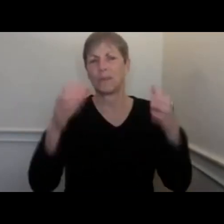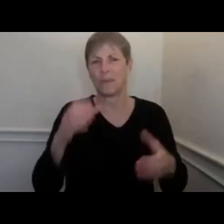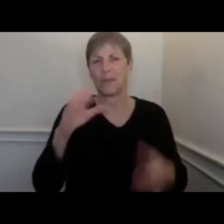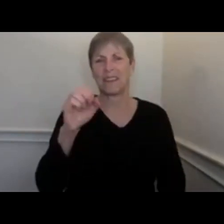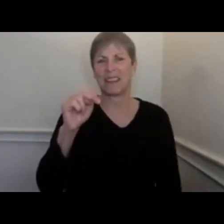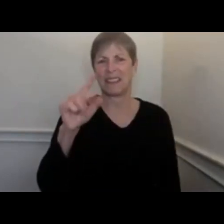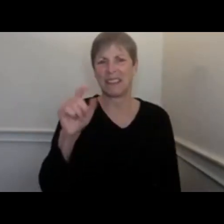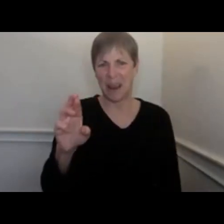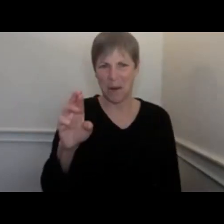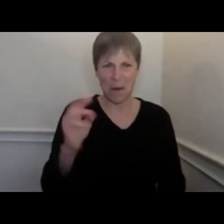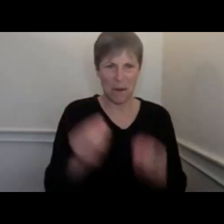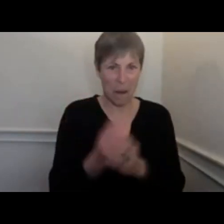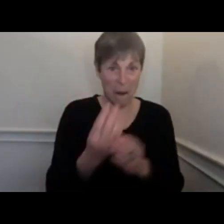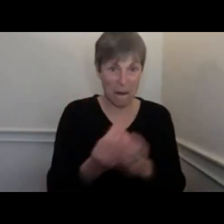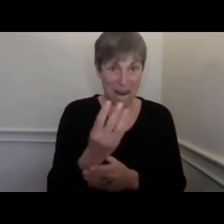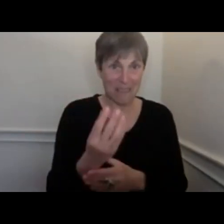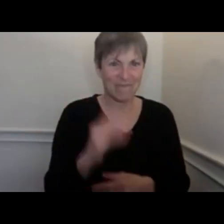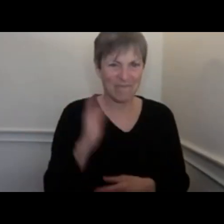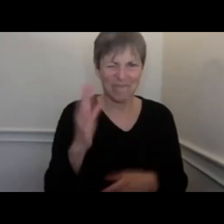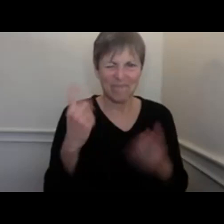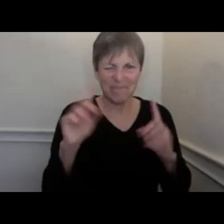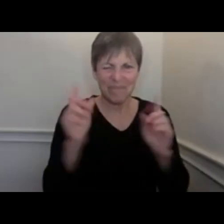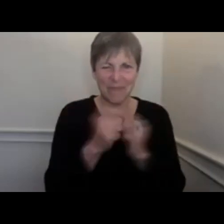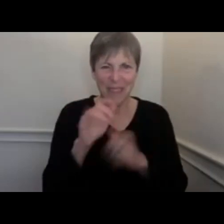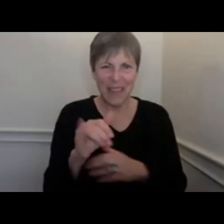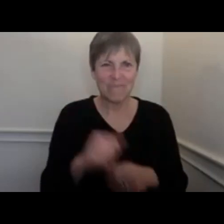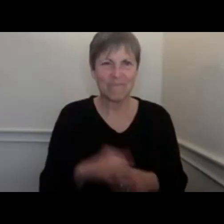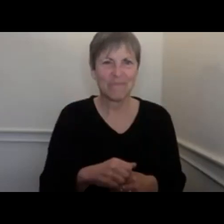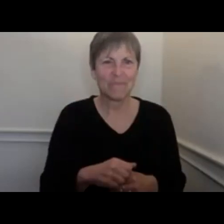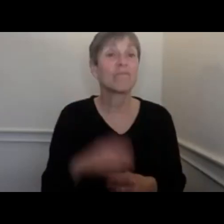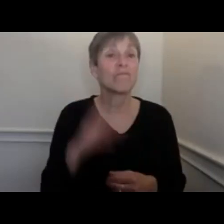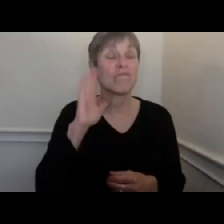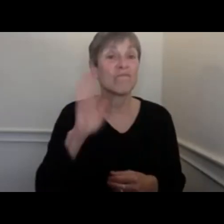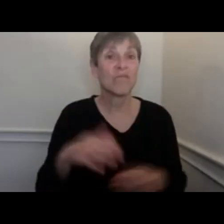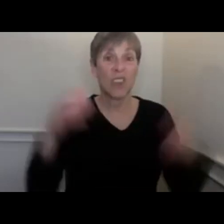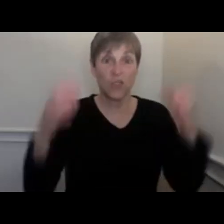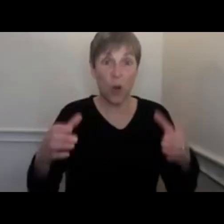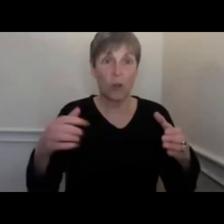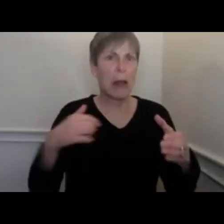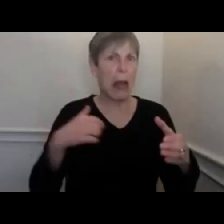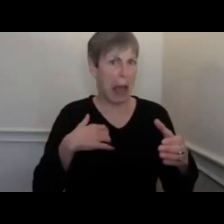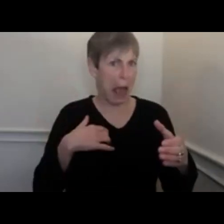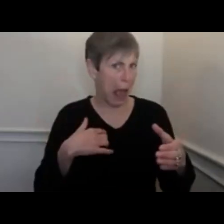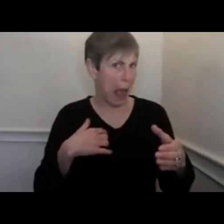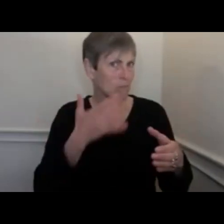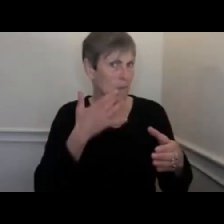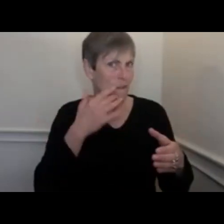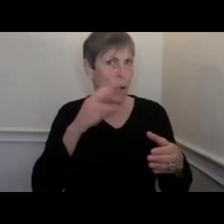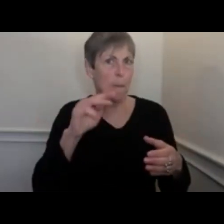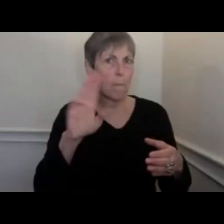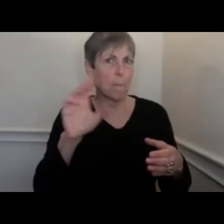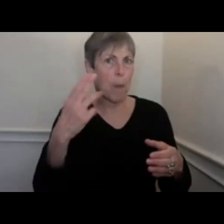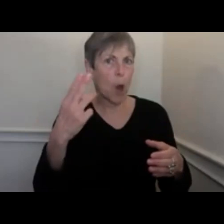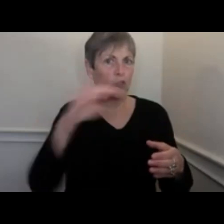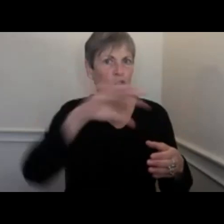success. So I also love with containers to mulch them, because it just means we have to water them